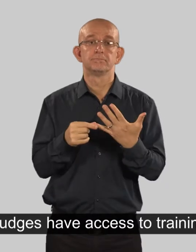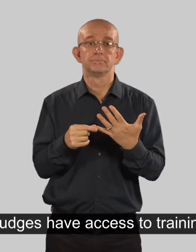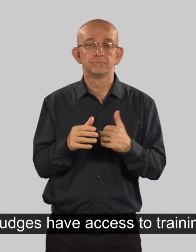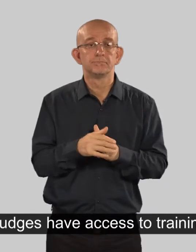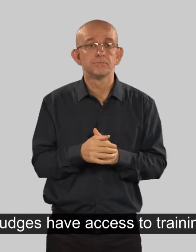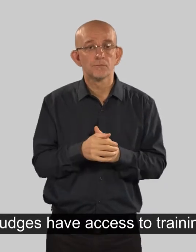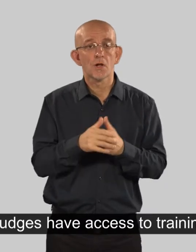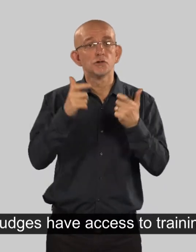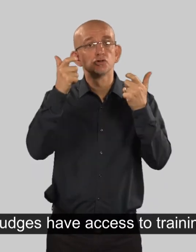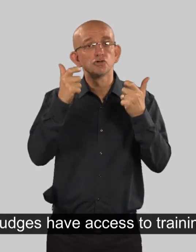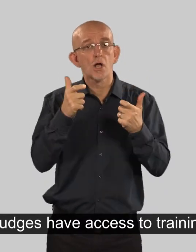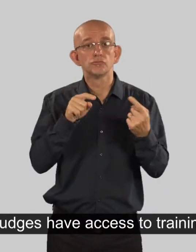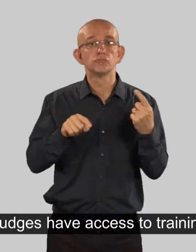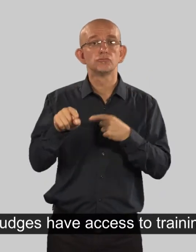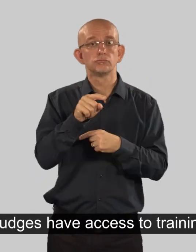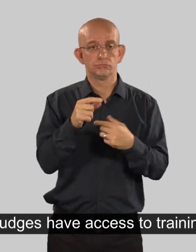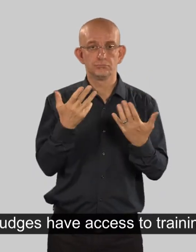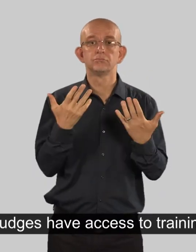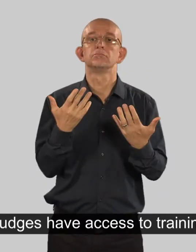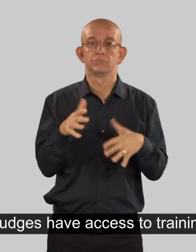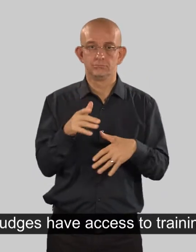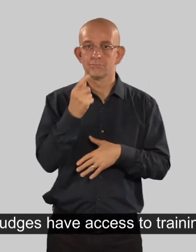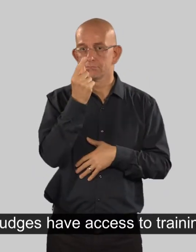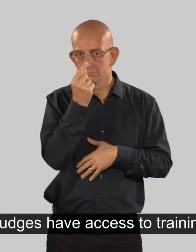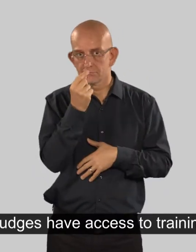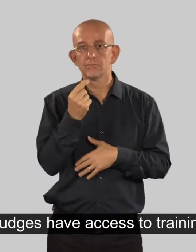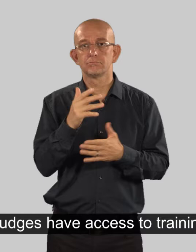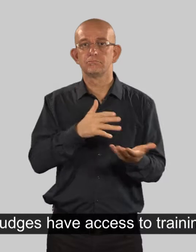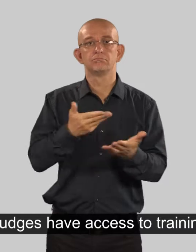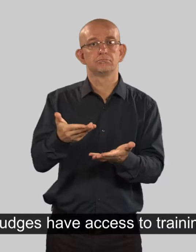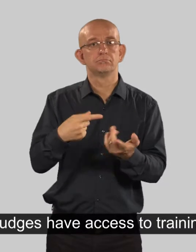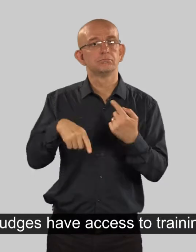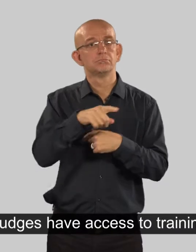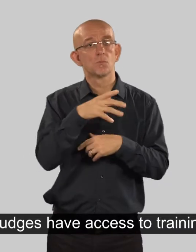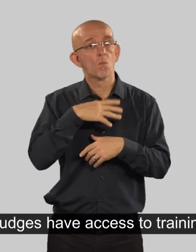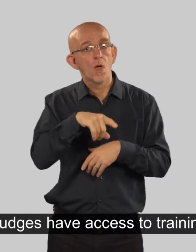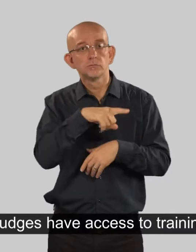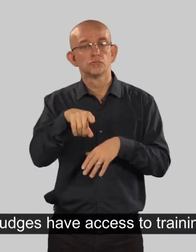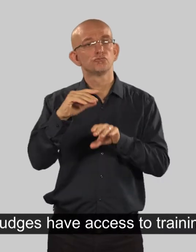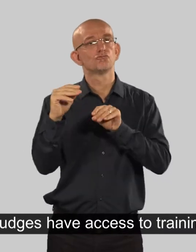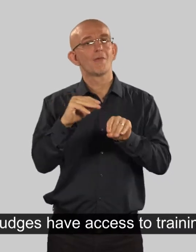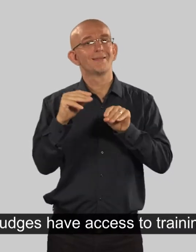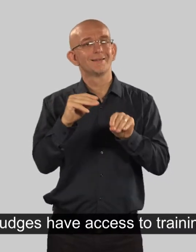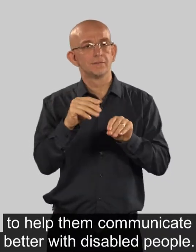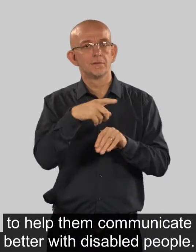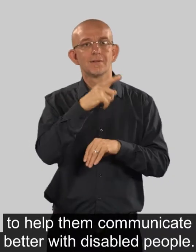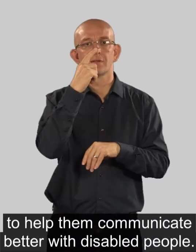Judges have access to training to help them communicate better with disabled people.